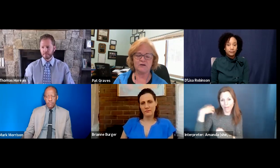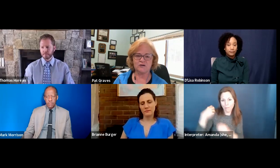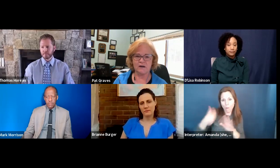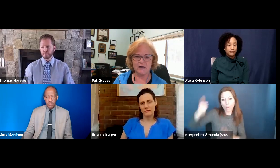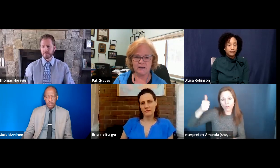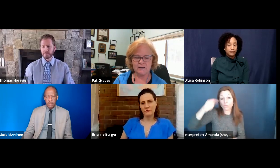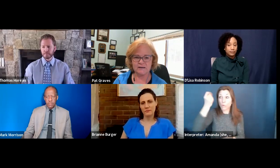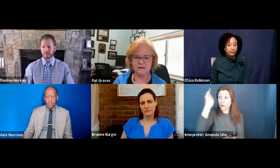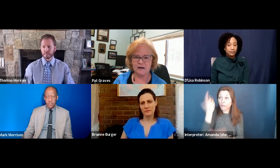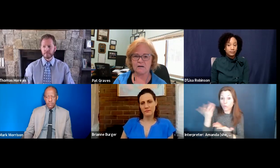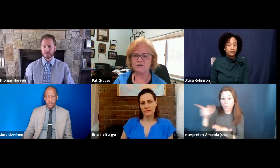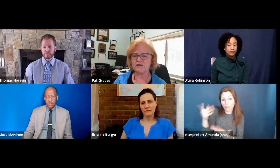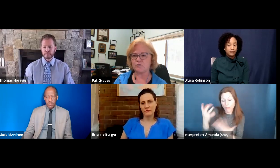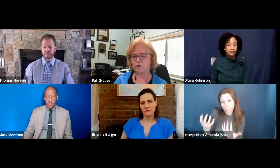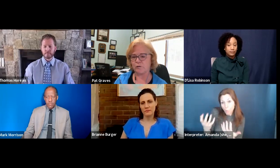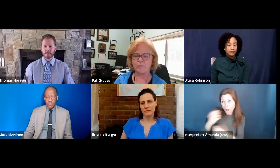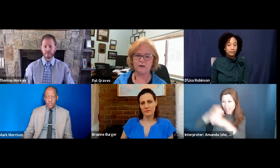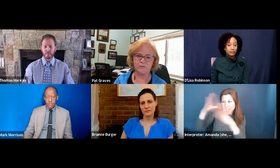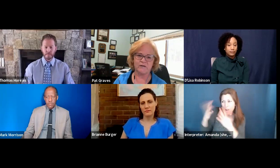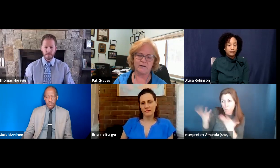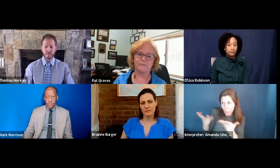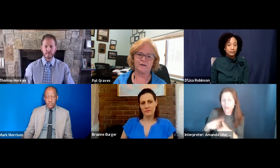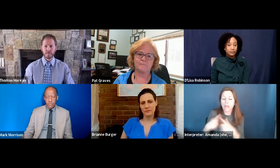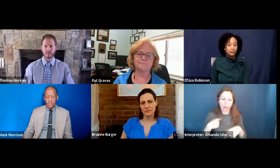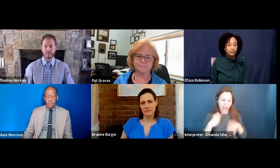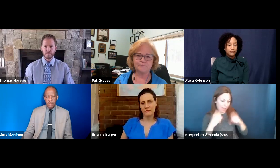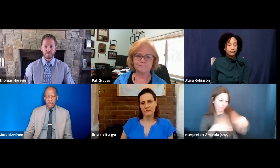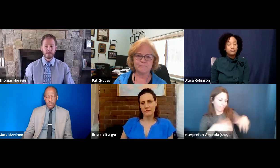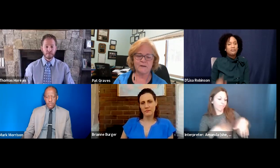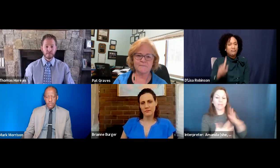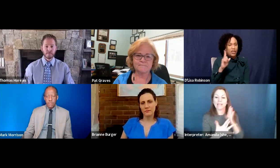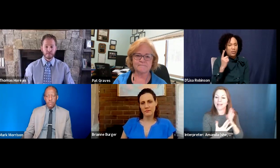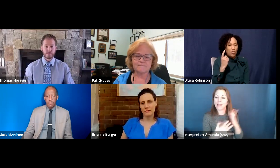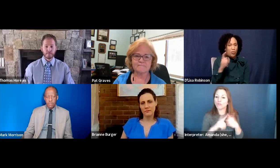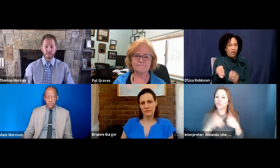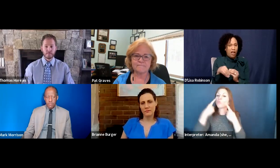and then make sure that I can get the technology to work properly with them.